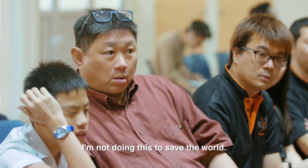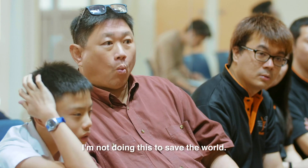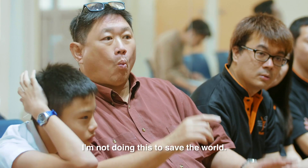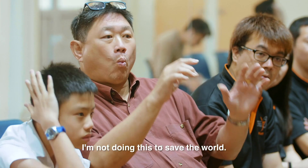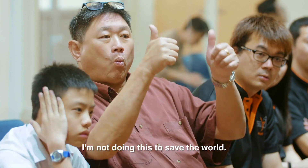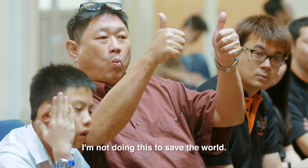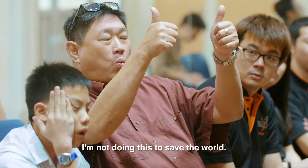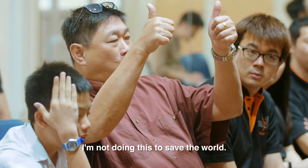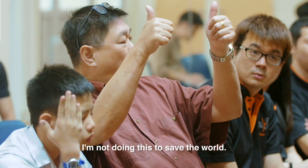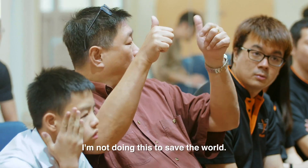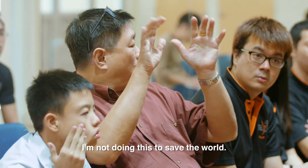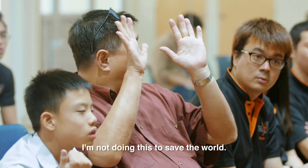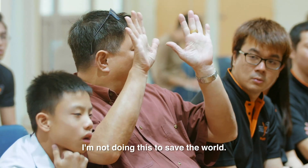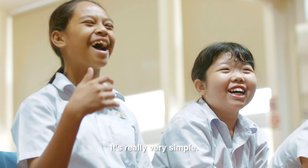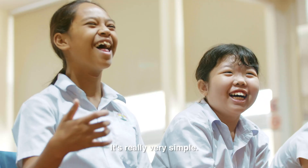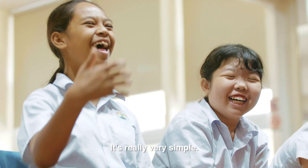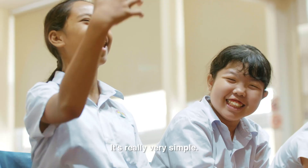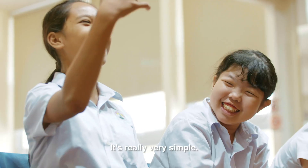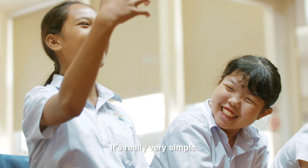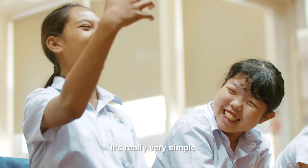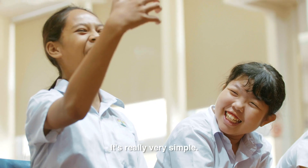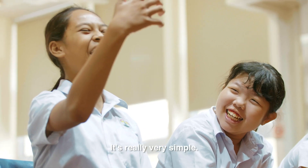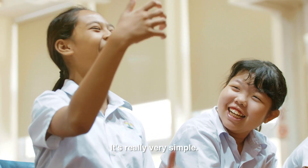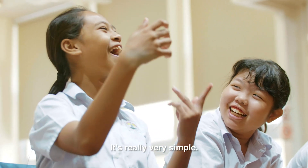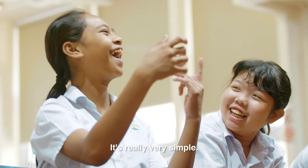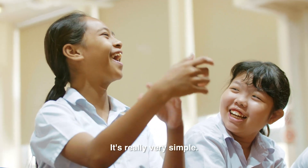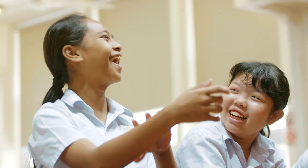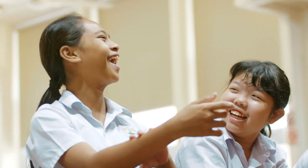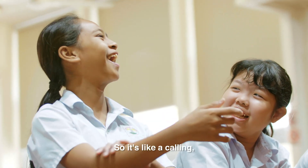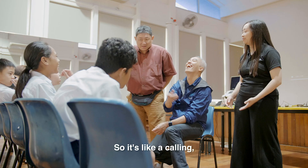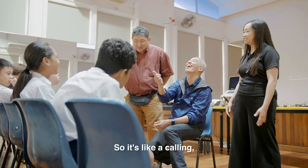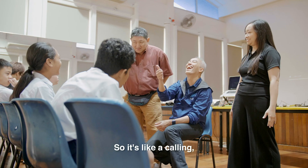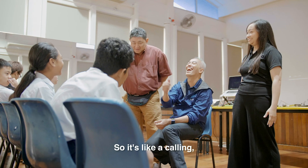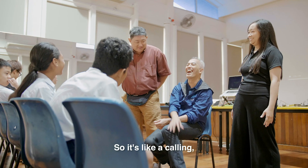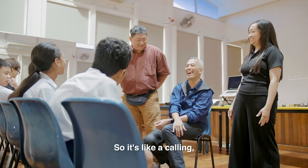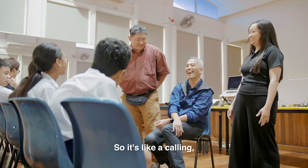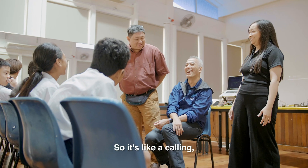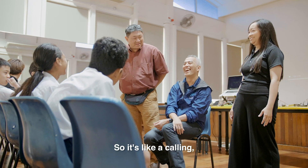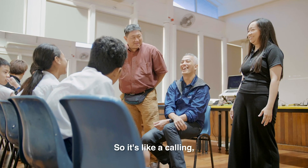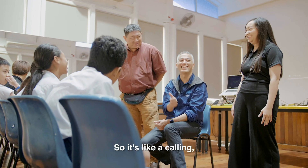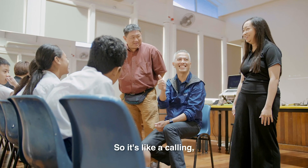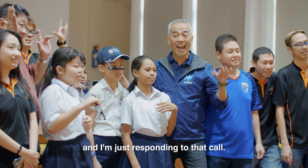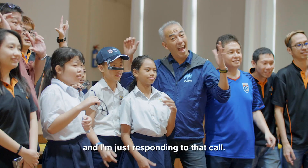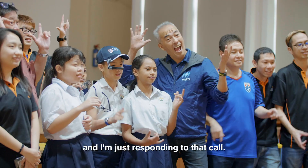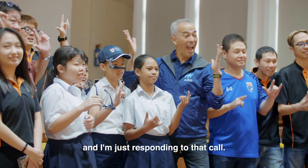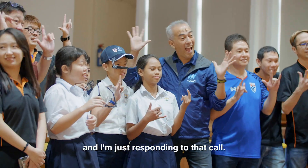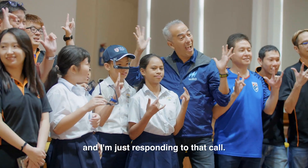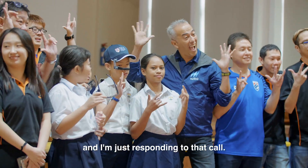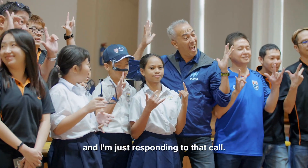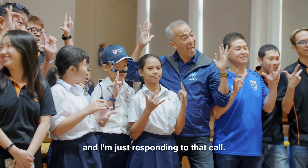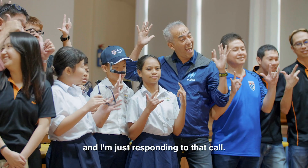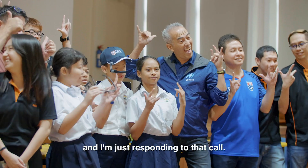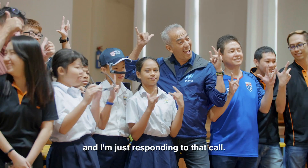not doing this to save the world. It's really very simple. So it's like a calling, and I'm